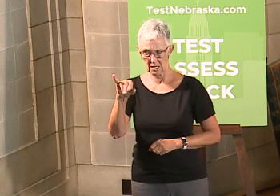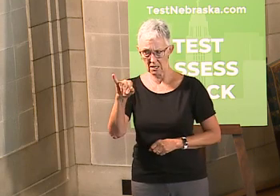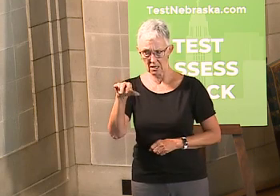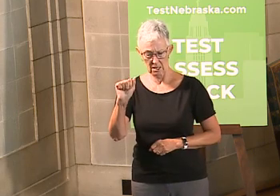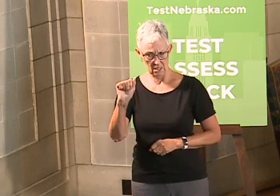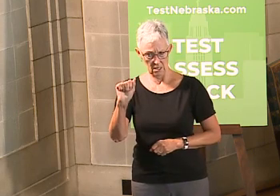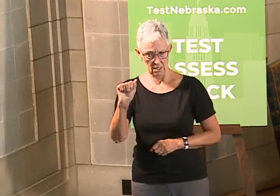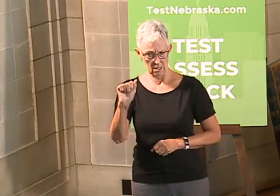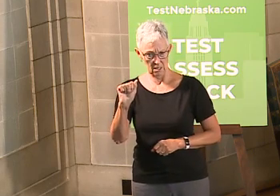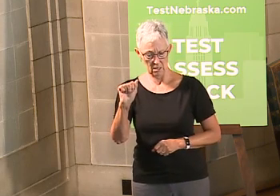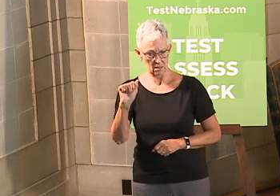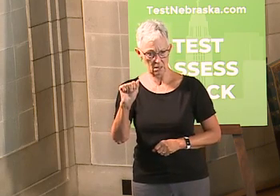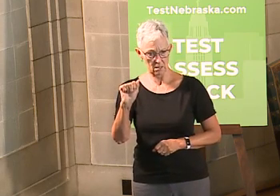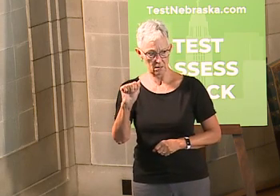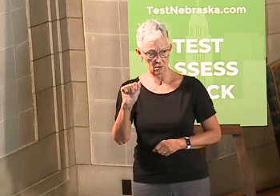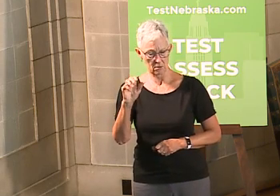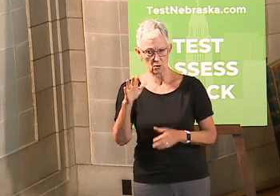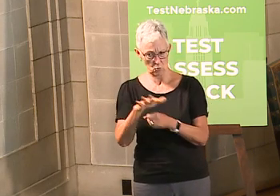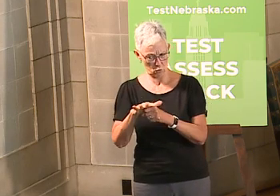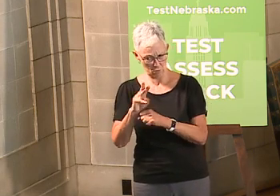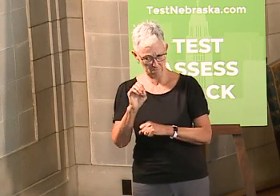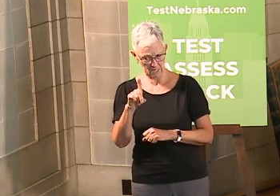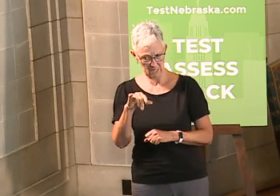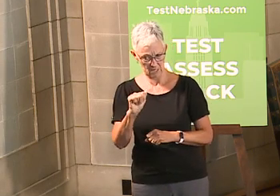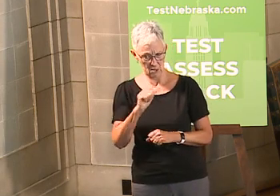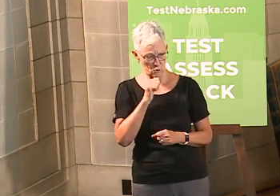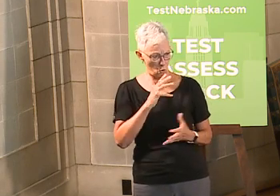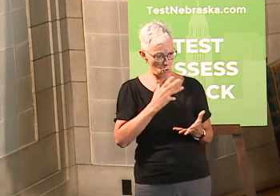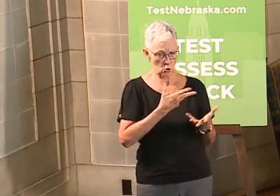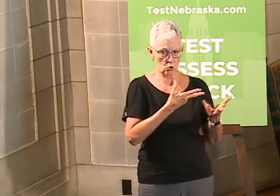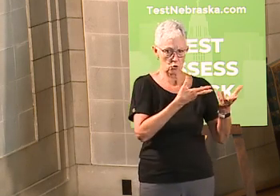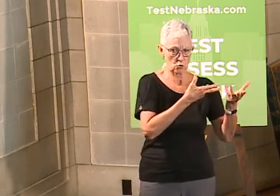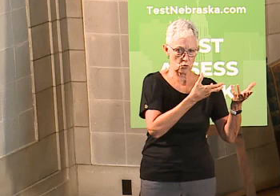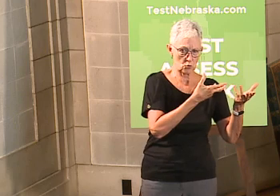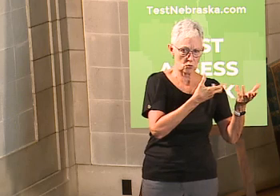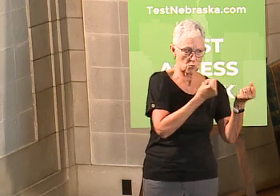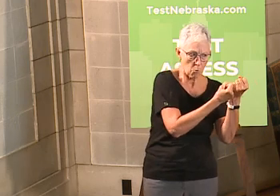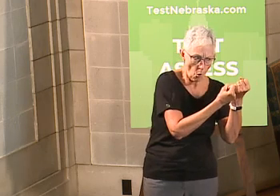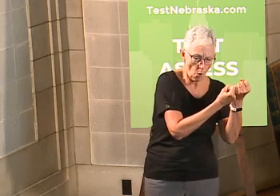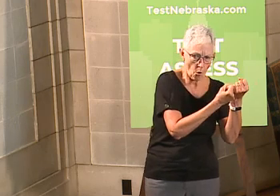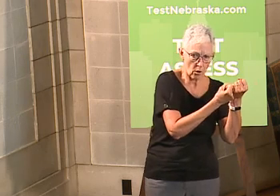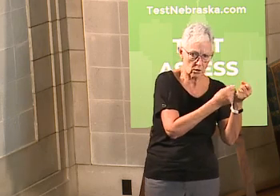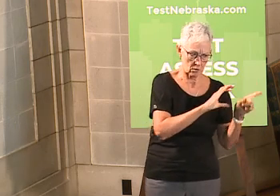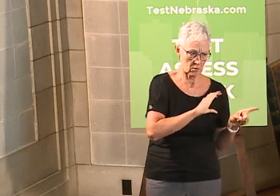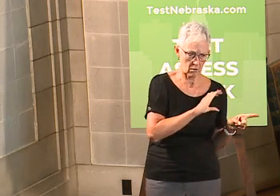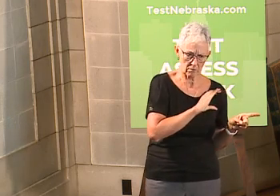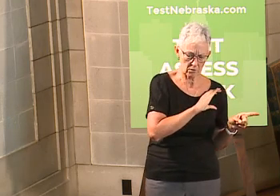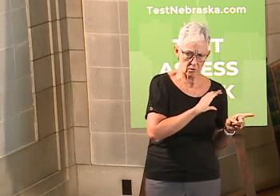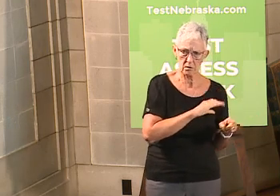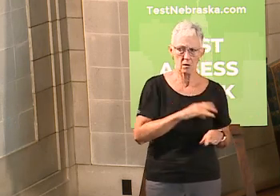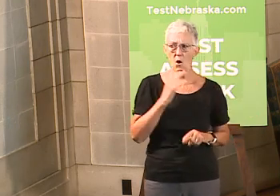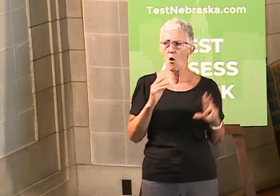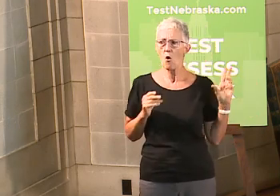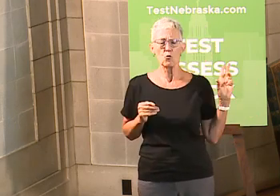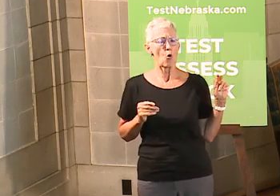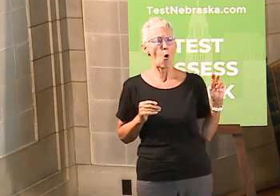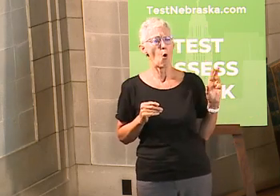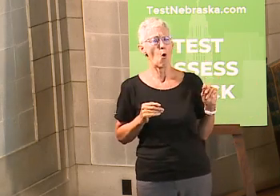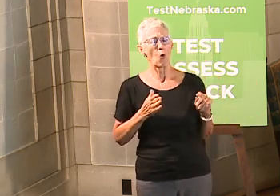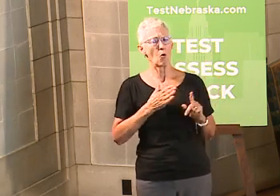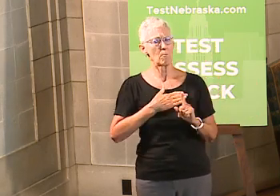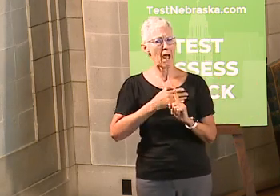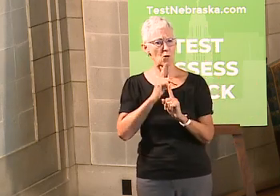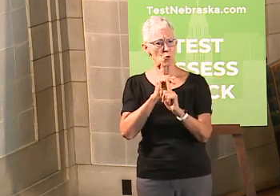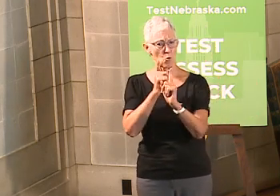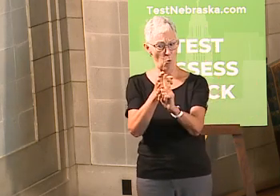question is, do I believe that our local law enforcement or local media don't trust law enforcement? Support, okay, support. No, really, it was getting at to, look,